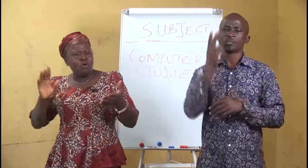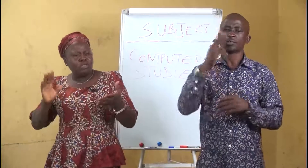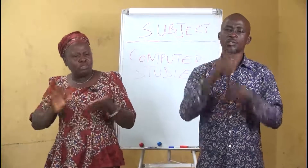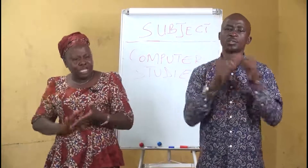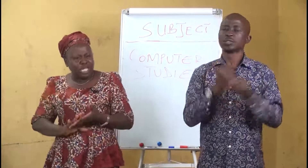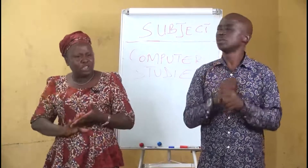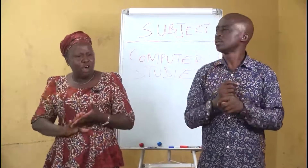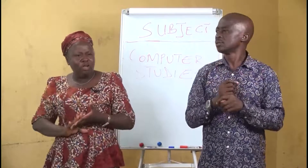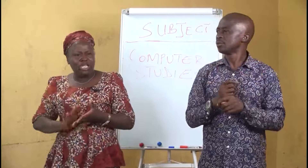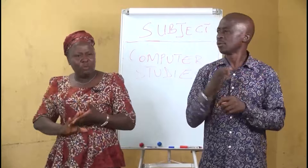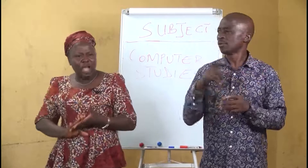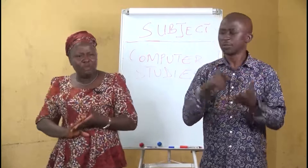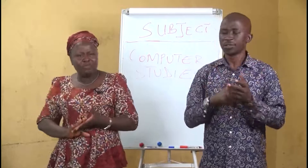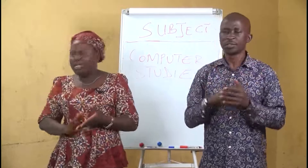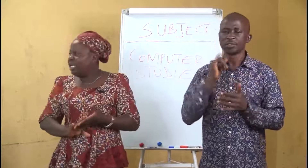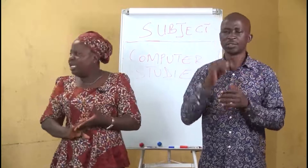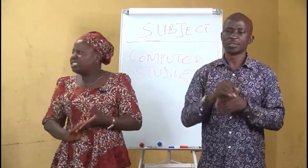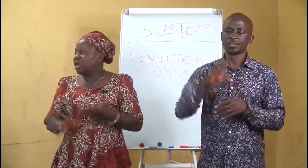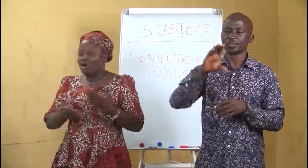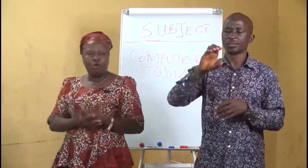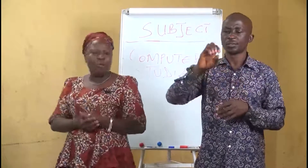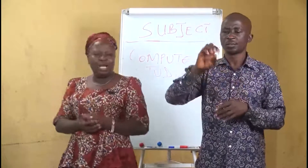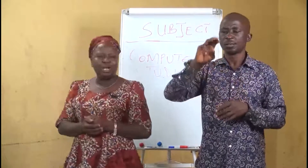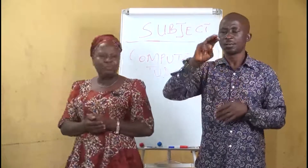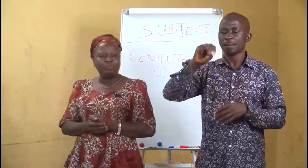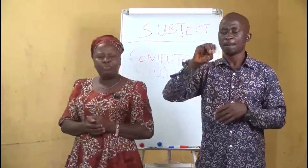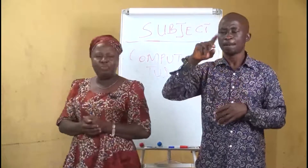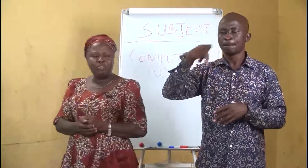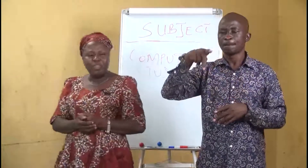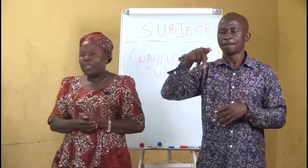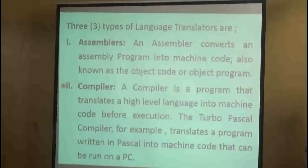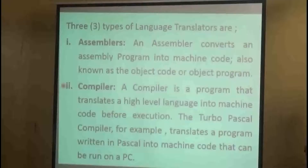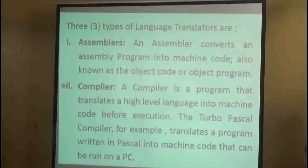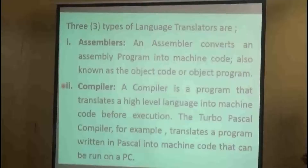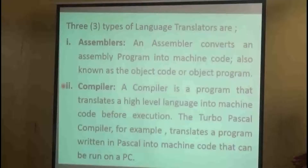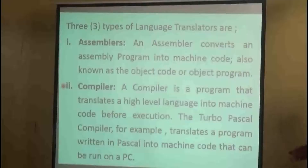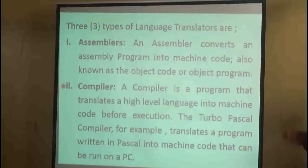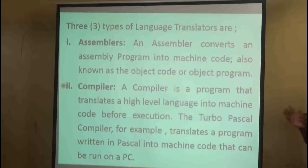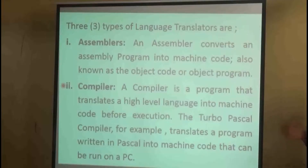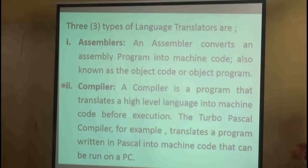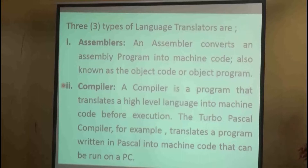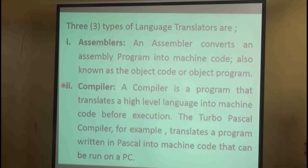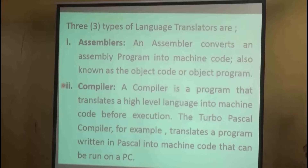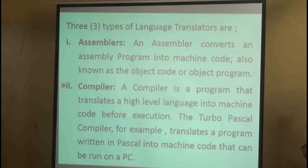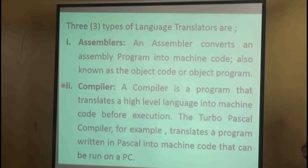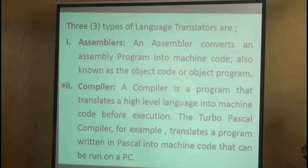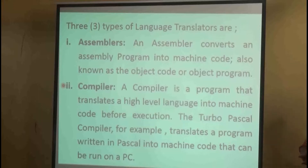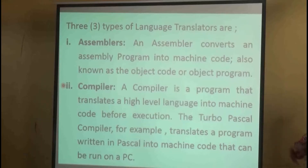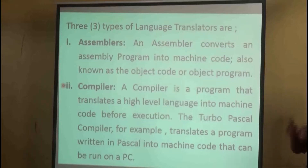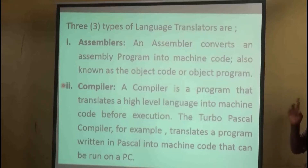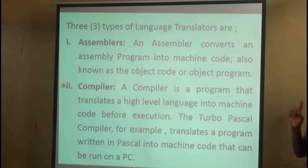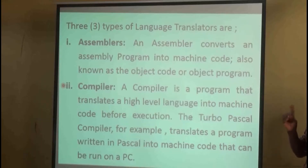of translator that we have is our compiler. A compiler is a program that